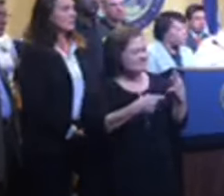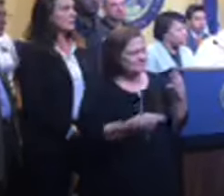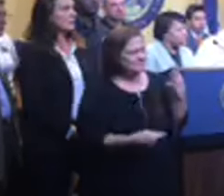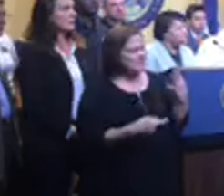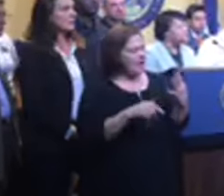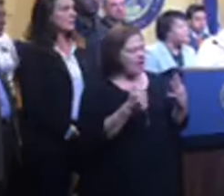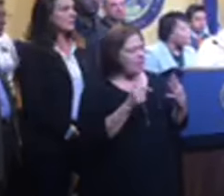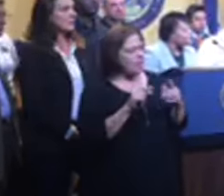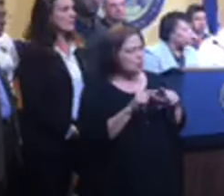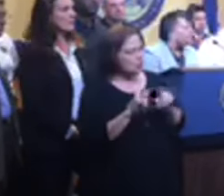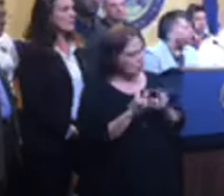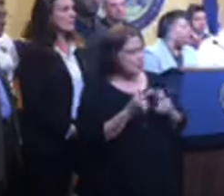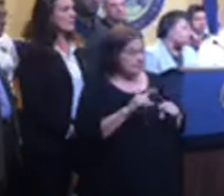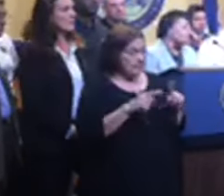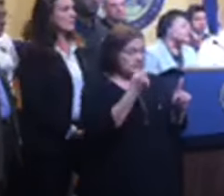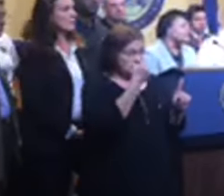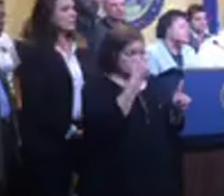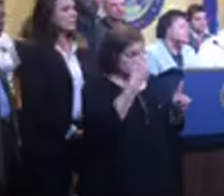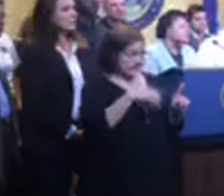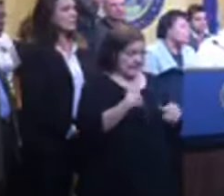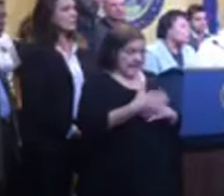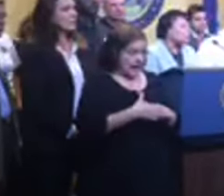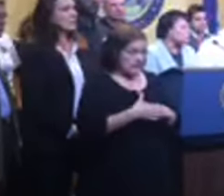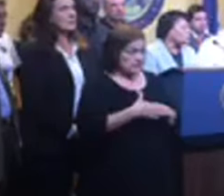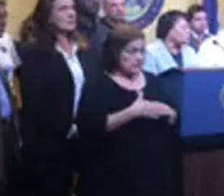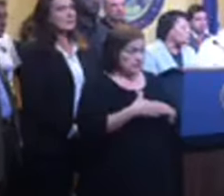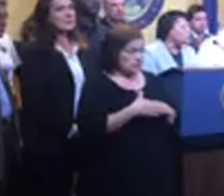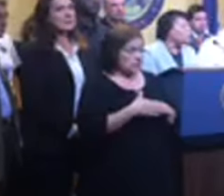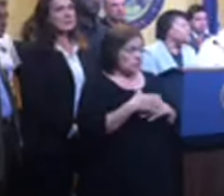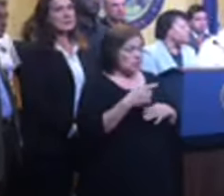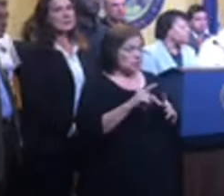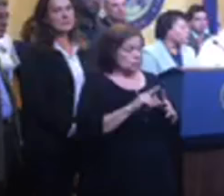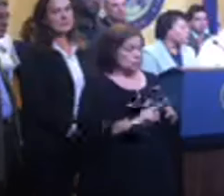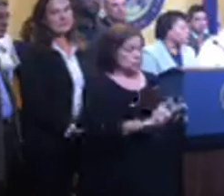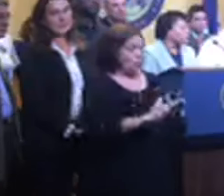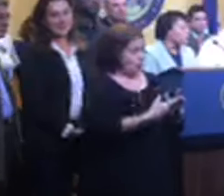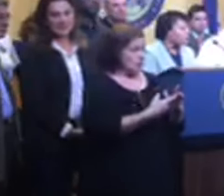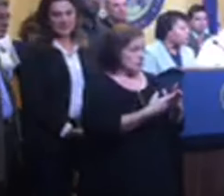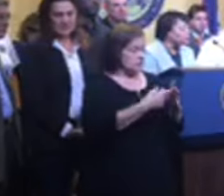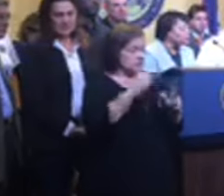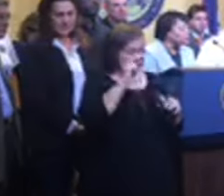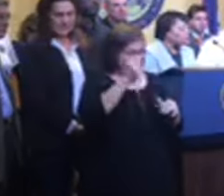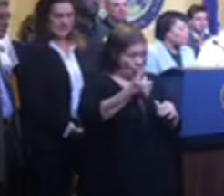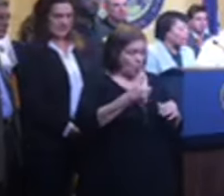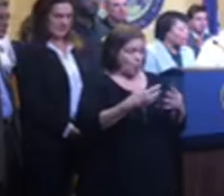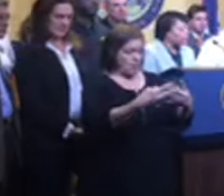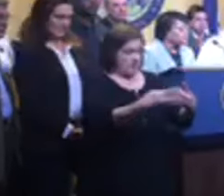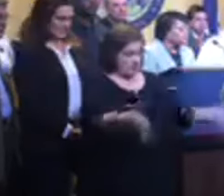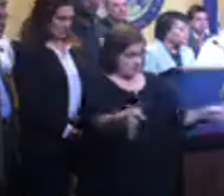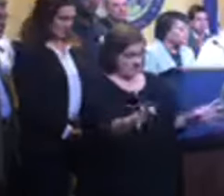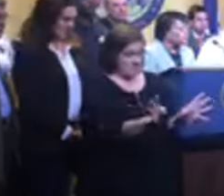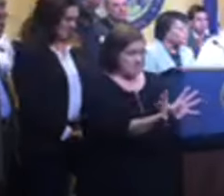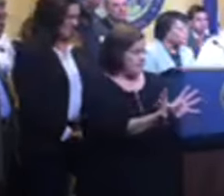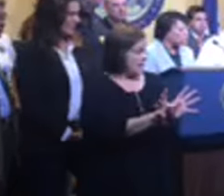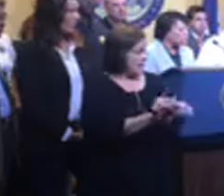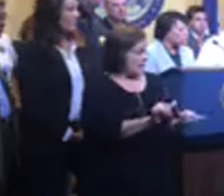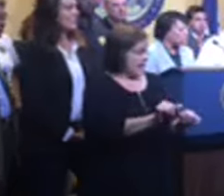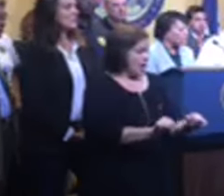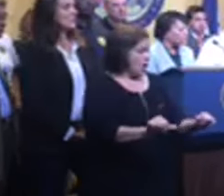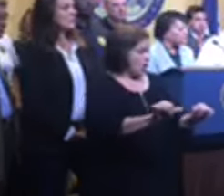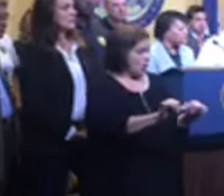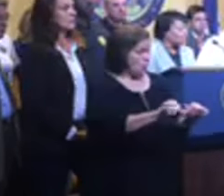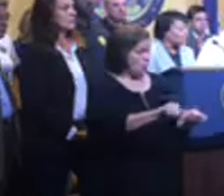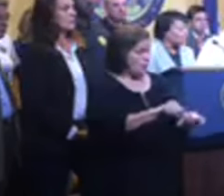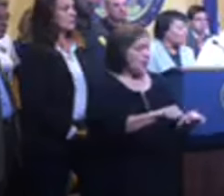signs of the next steps we should begin to see on tomorrow with securing the parameters and making